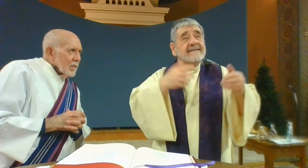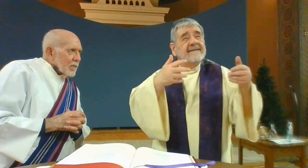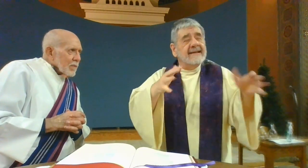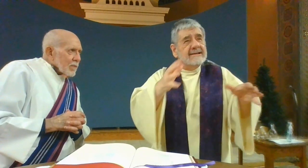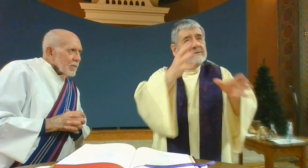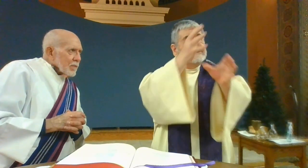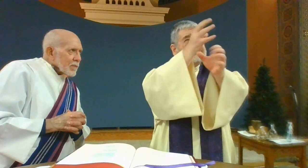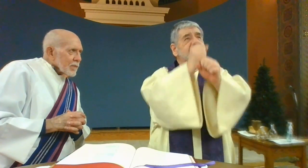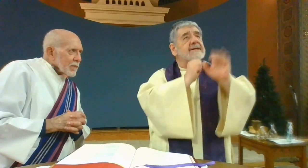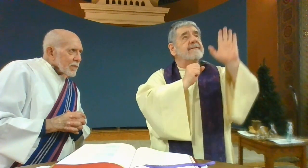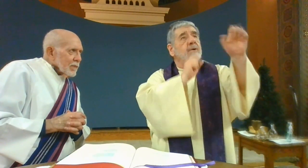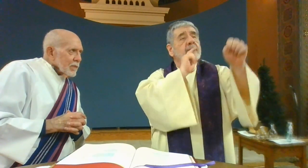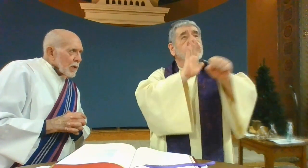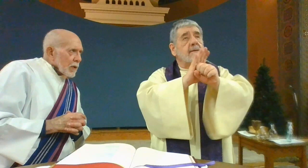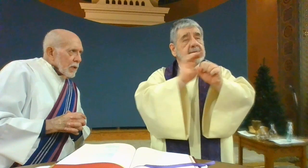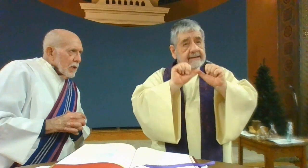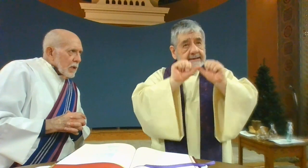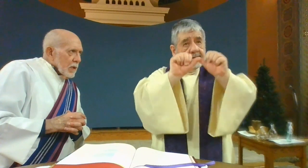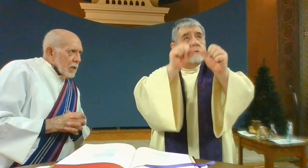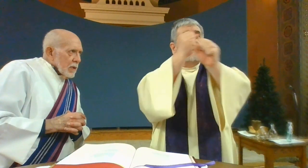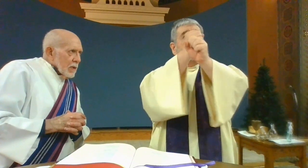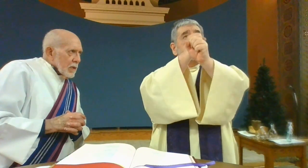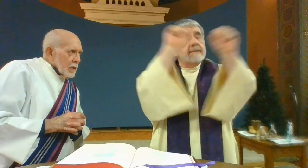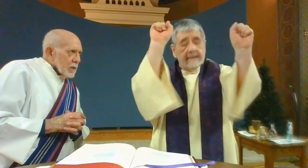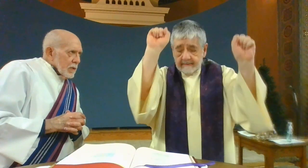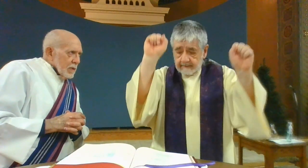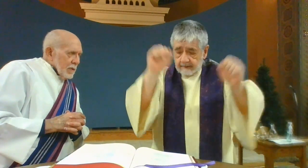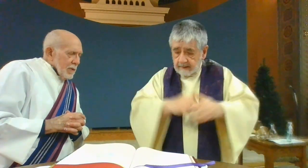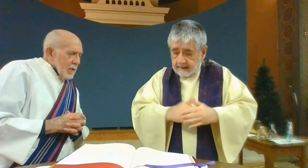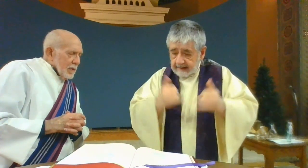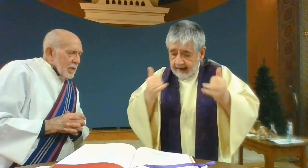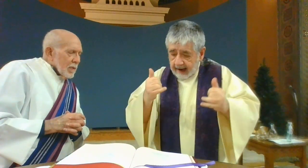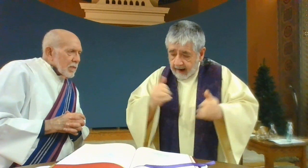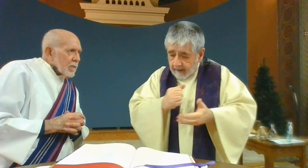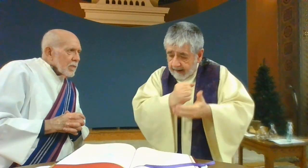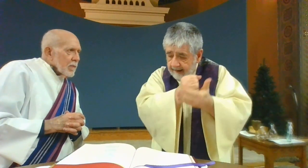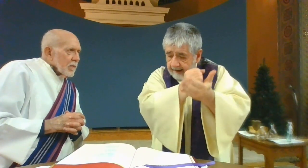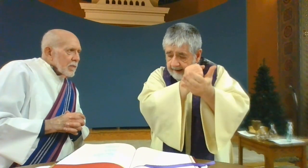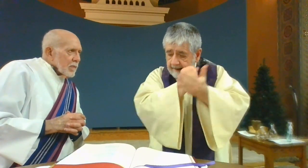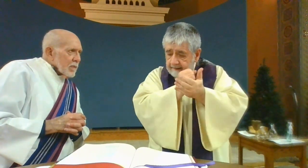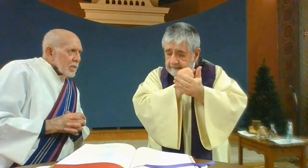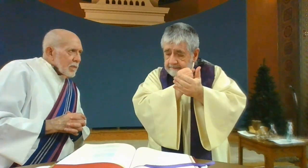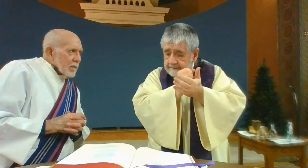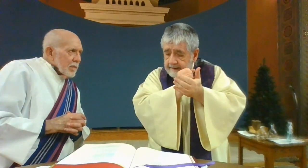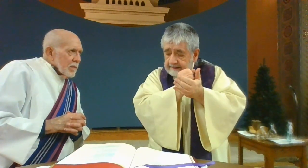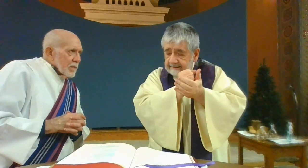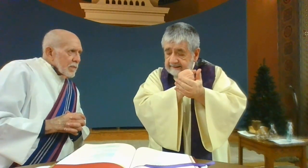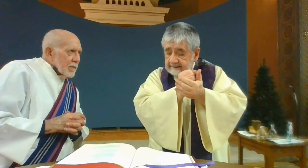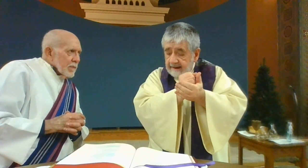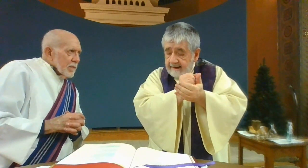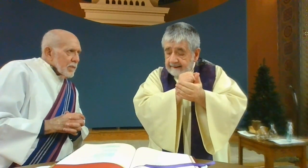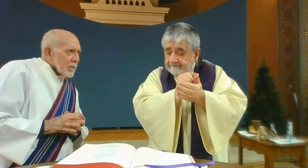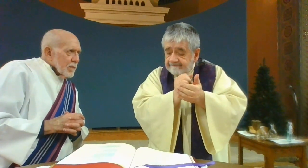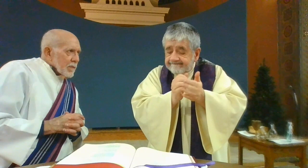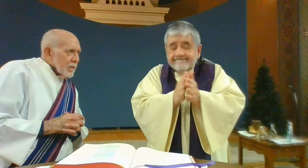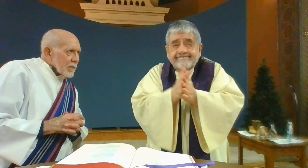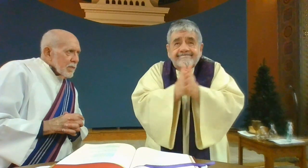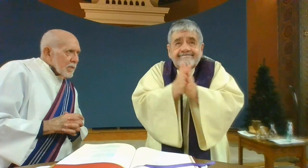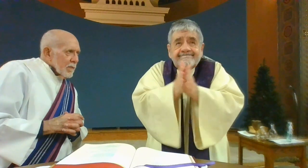that as the feast day of our salvation draws ever nearer so we may press forward all the